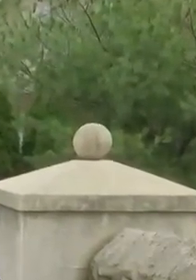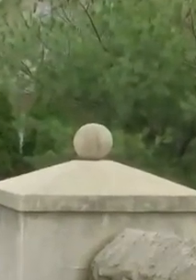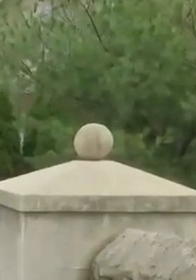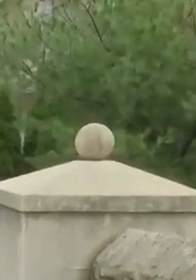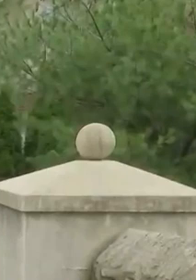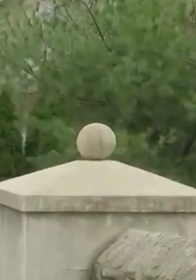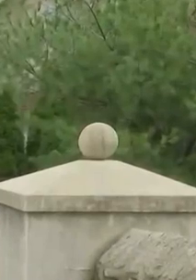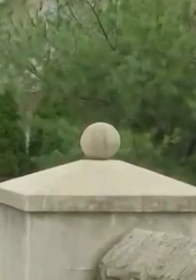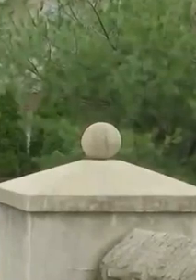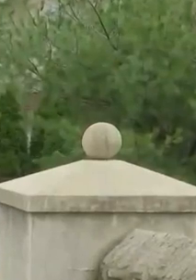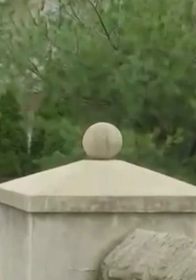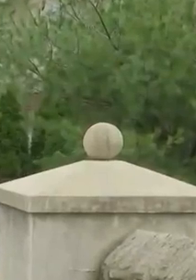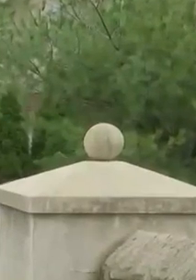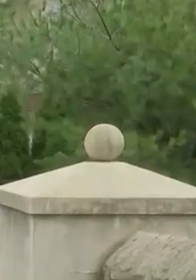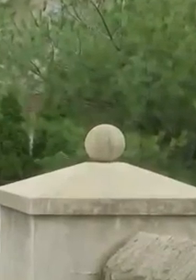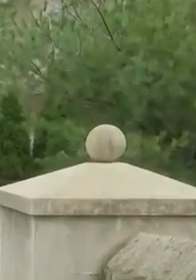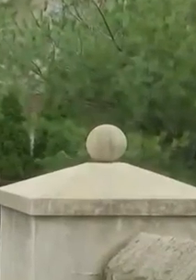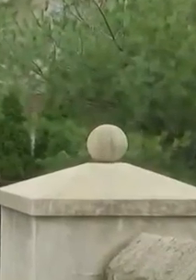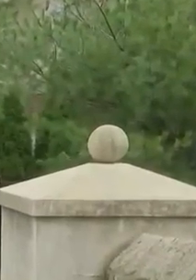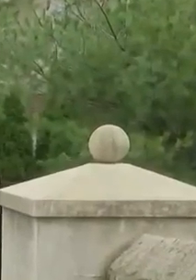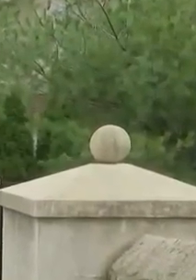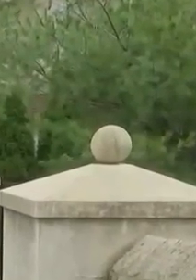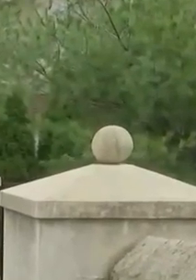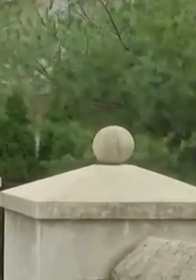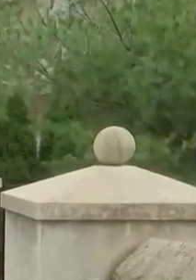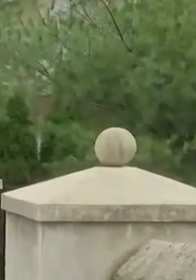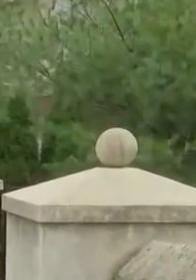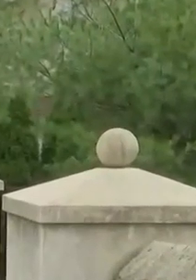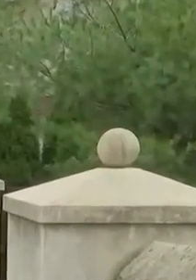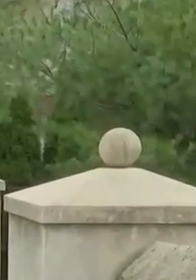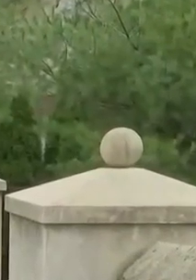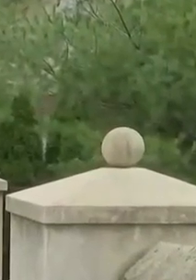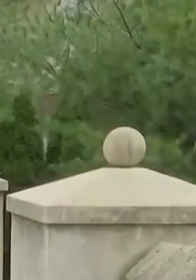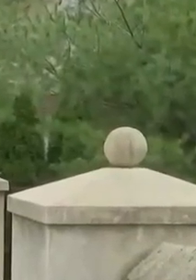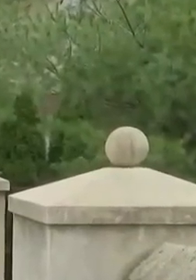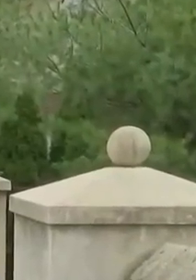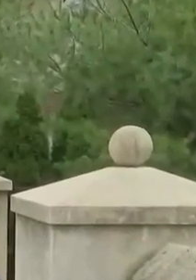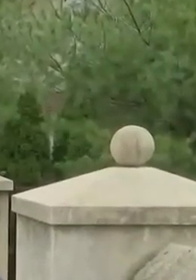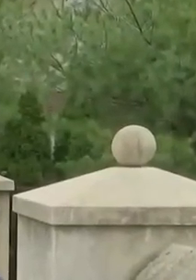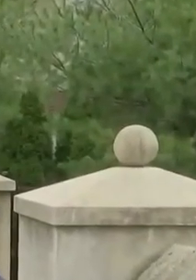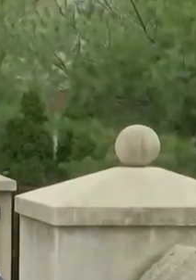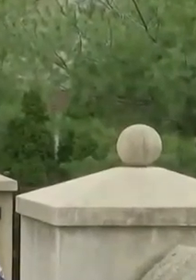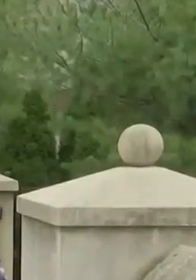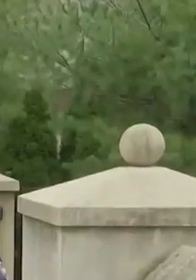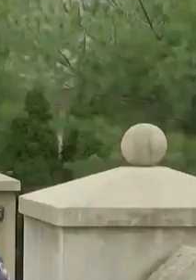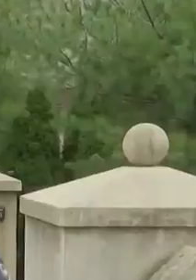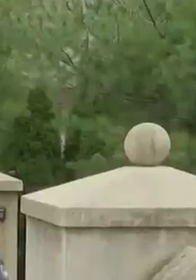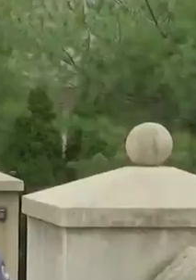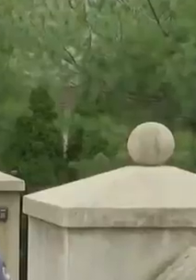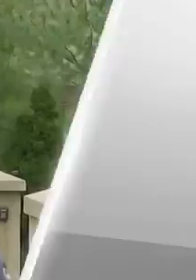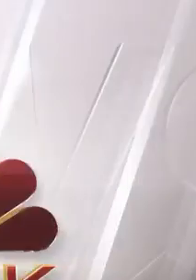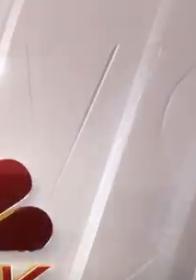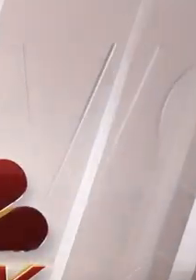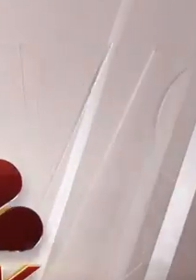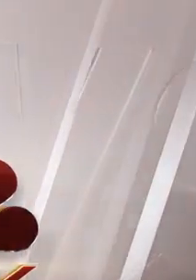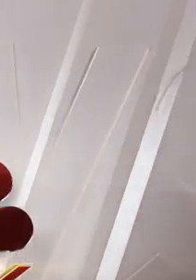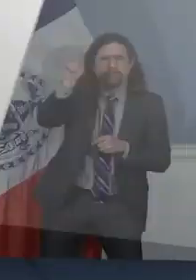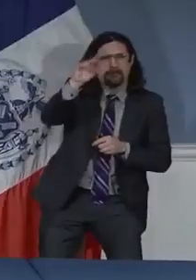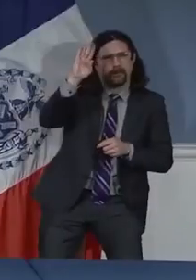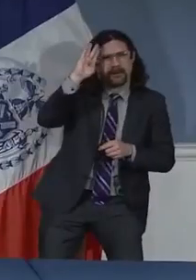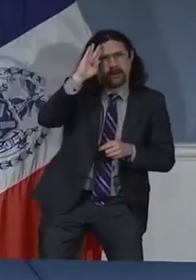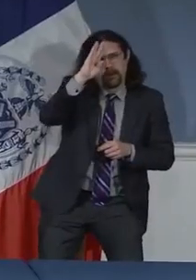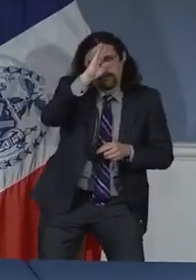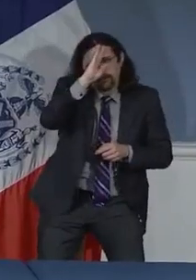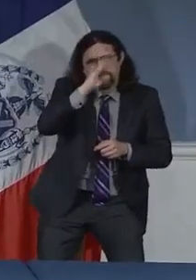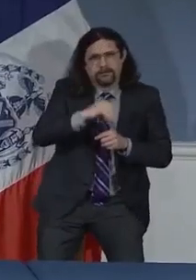says then he will reevaluate the situation. In New Rochelle, I'm Marc Santia, News 4 New York. We want to take you live to a